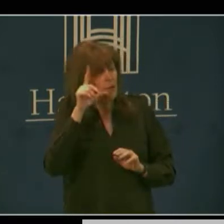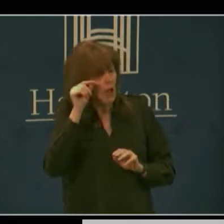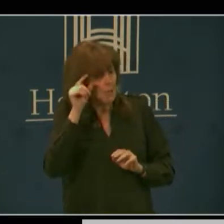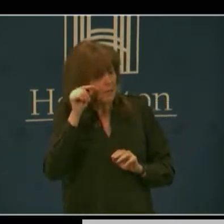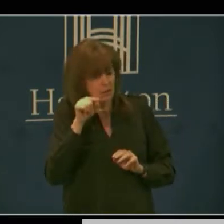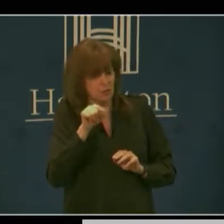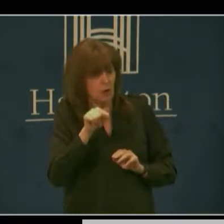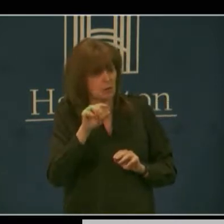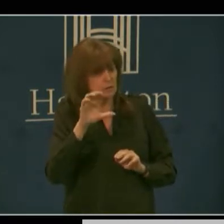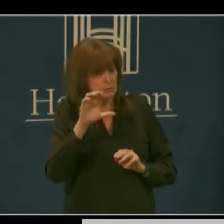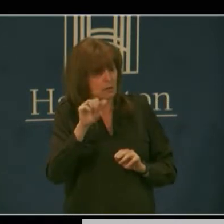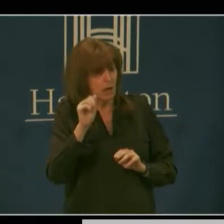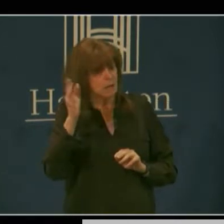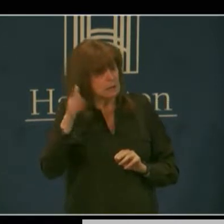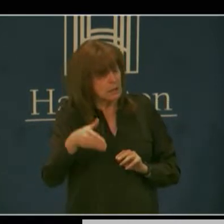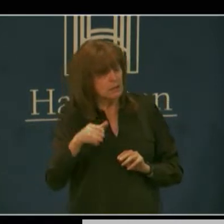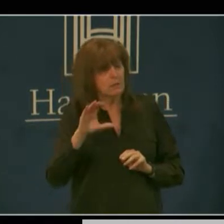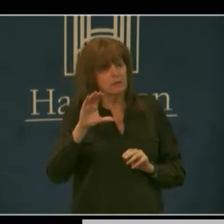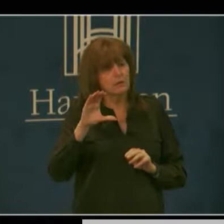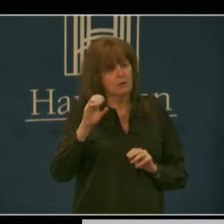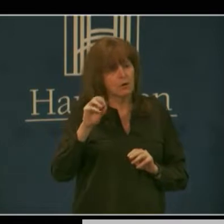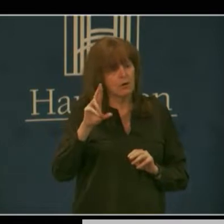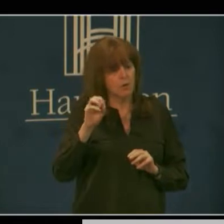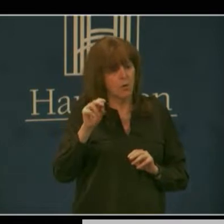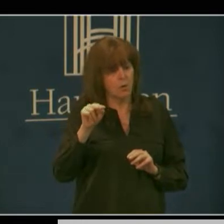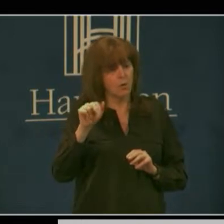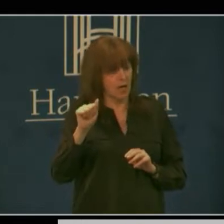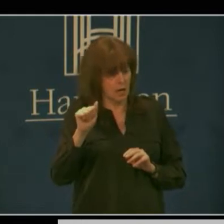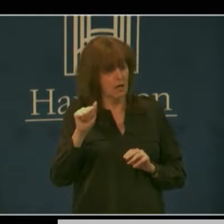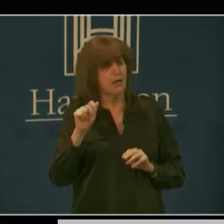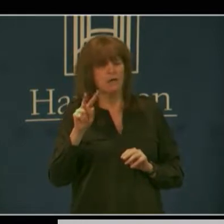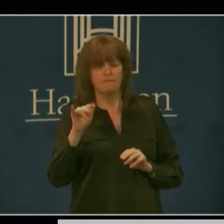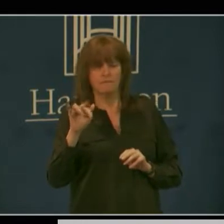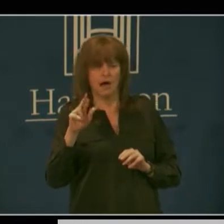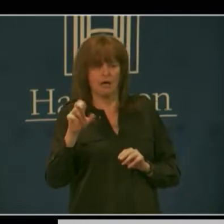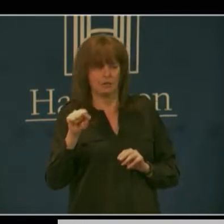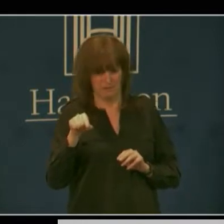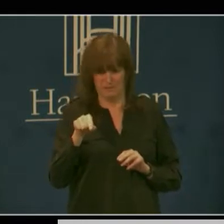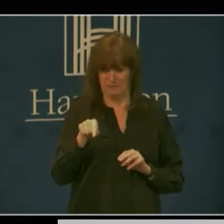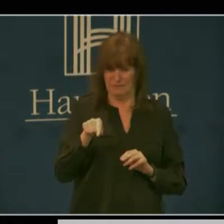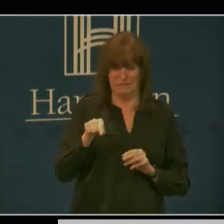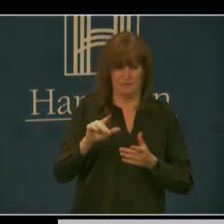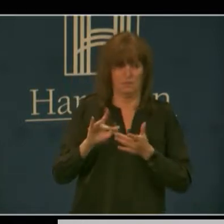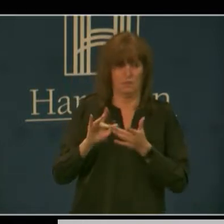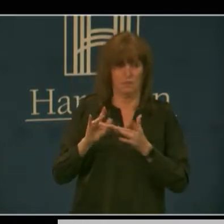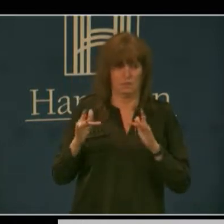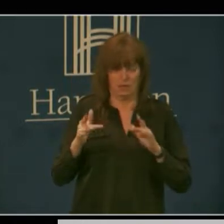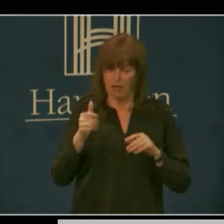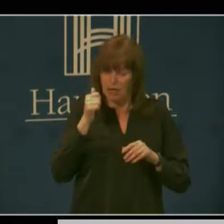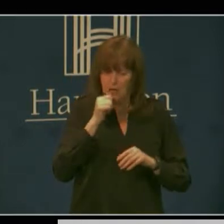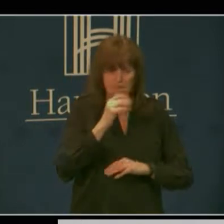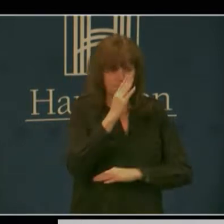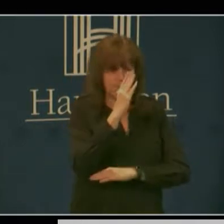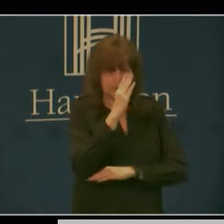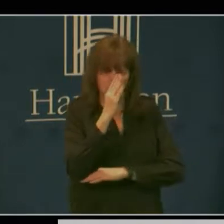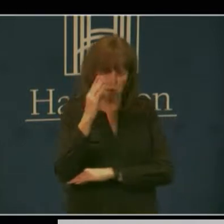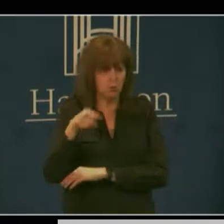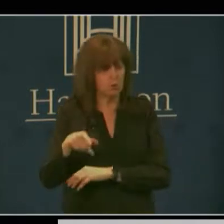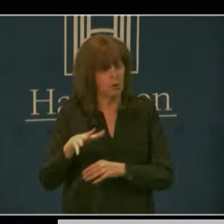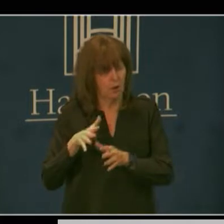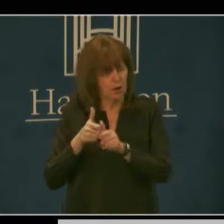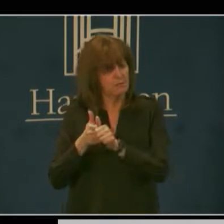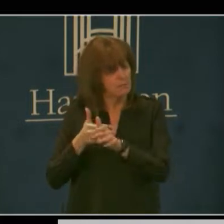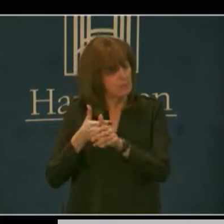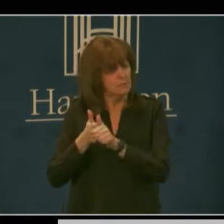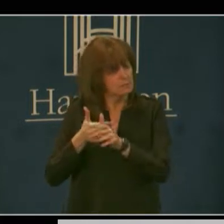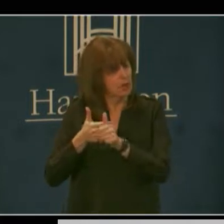www.hamilton.ca/coronavirus. There you will have everything updated. I think Dr. Harvey said usually around midday. Dr. Harvey, we're going to come back to you with